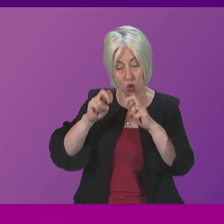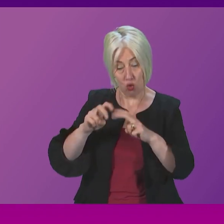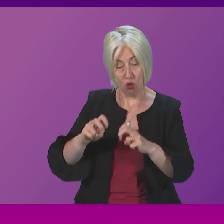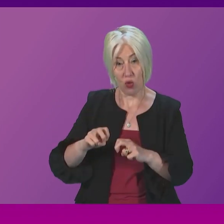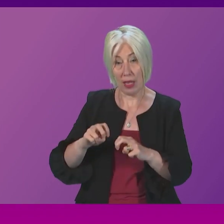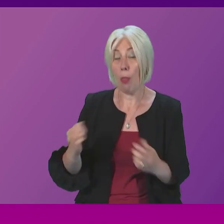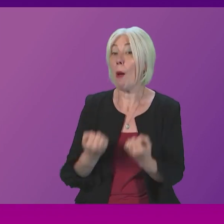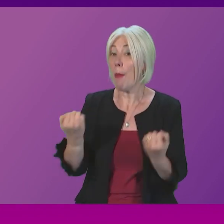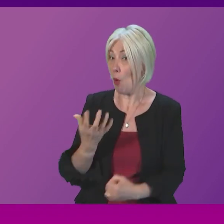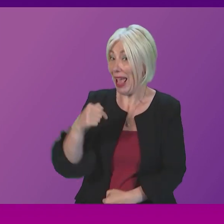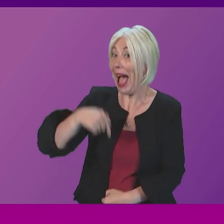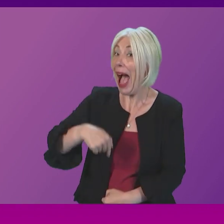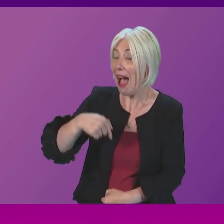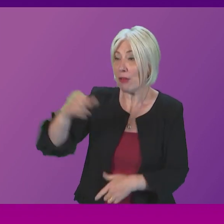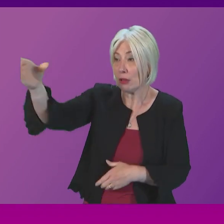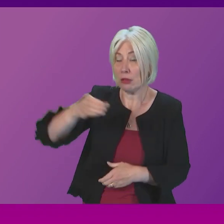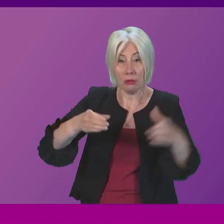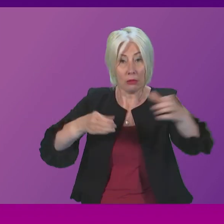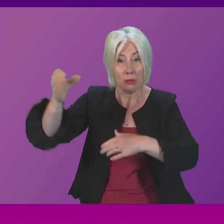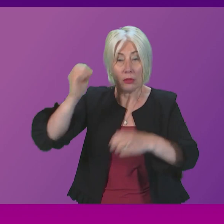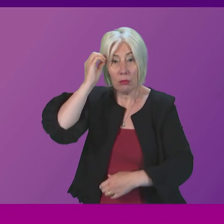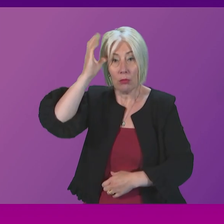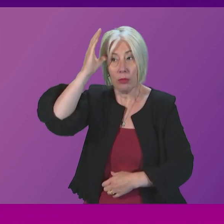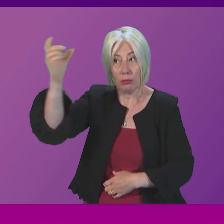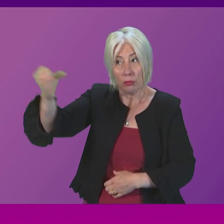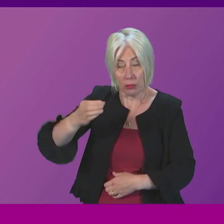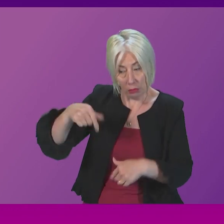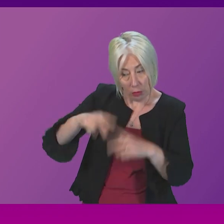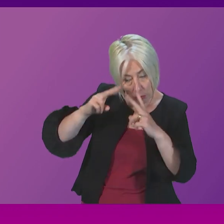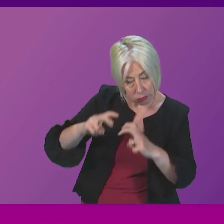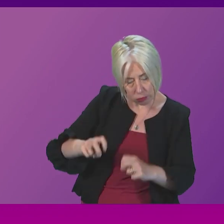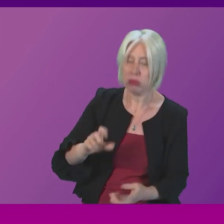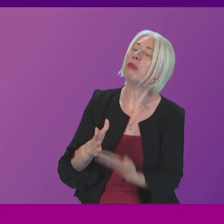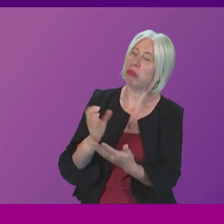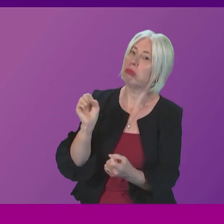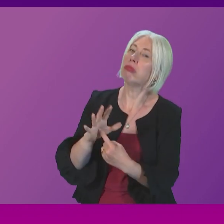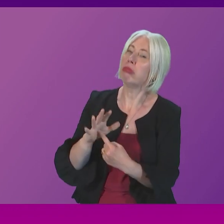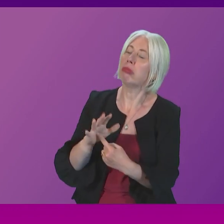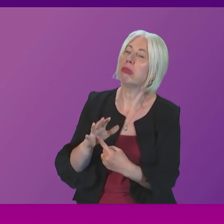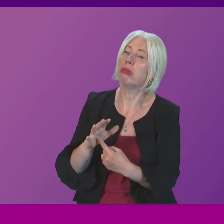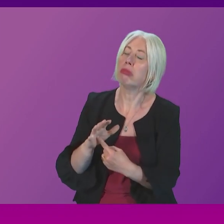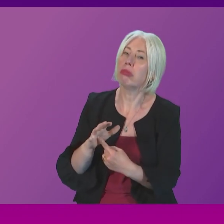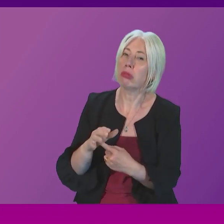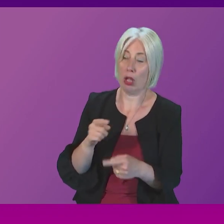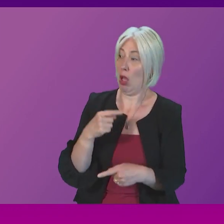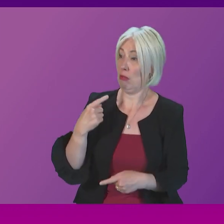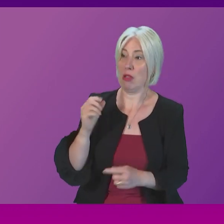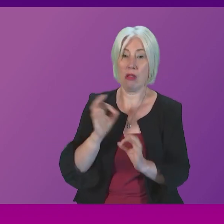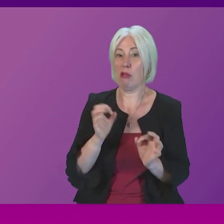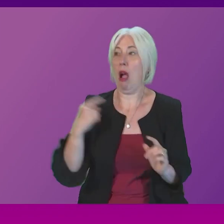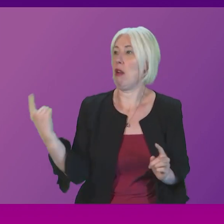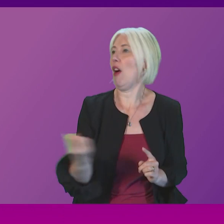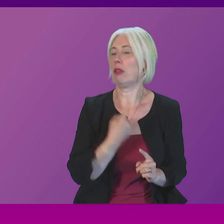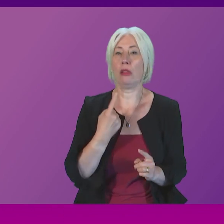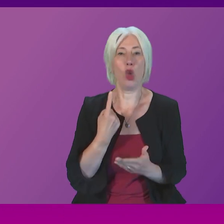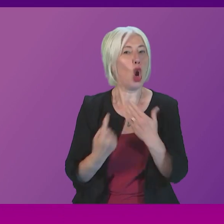we have, bringing in experts to support us in that scrutiny is vital. As others have said, you know, none of us can do the job